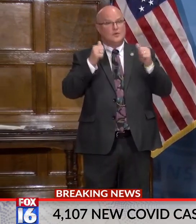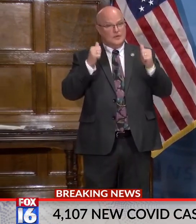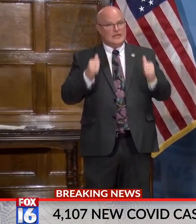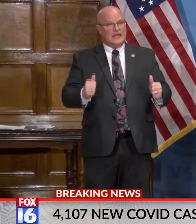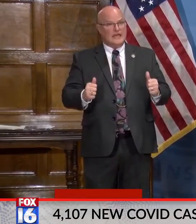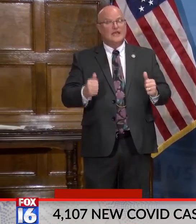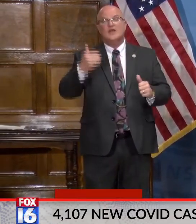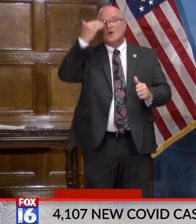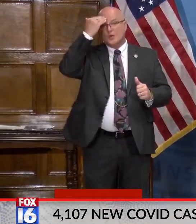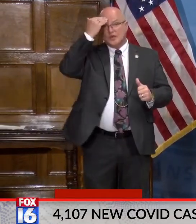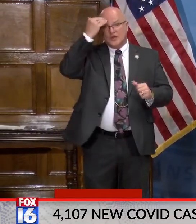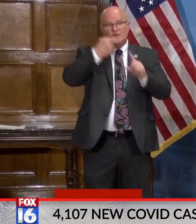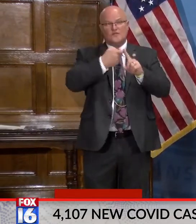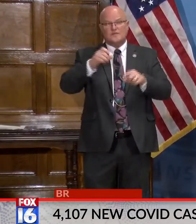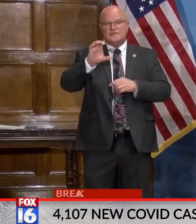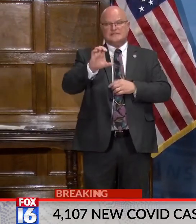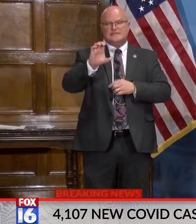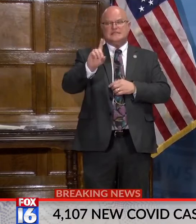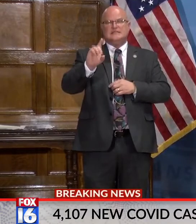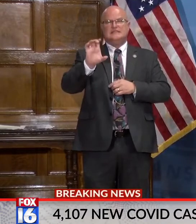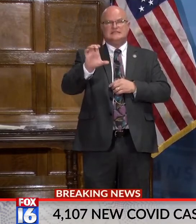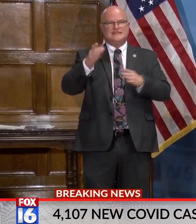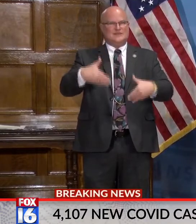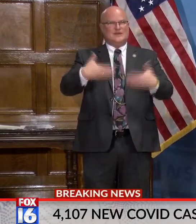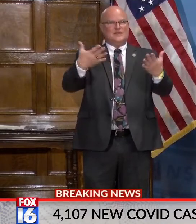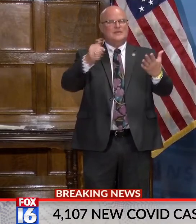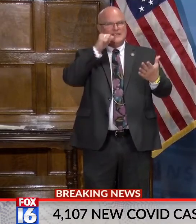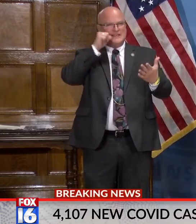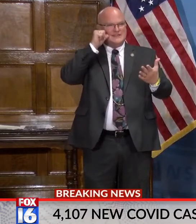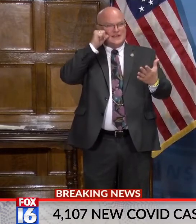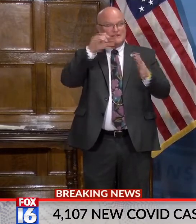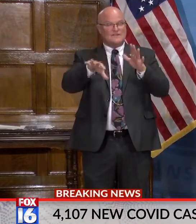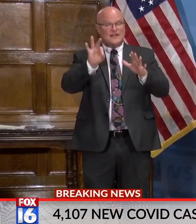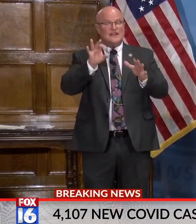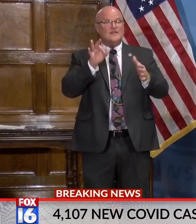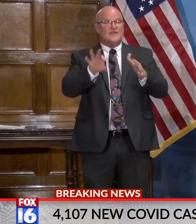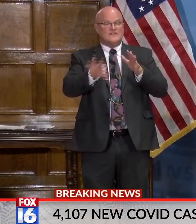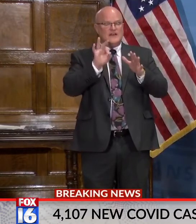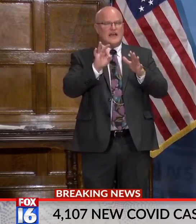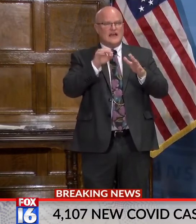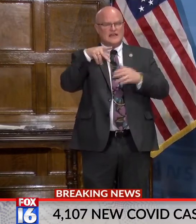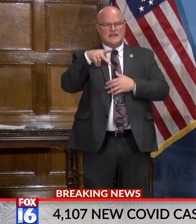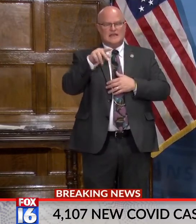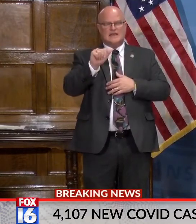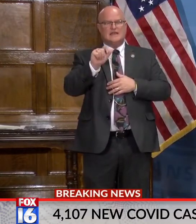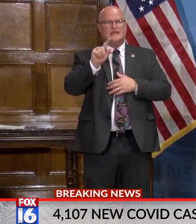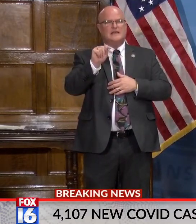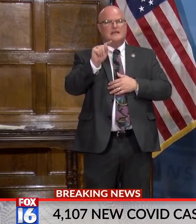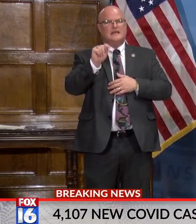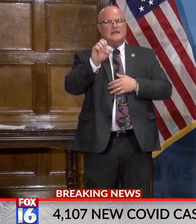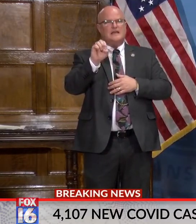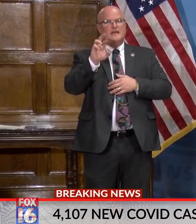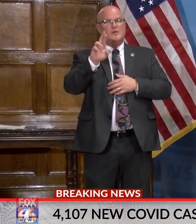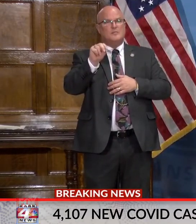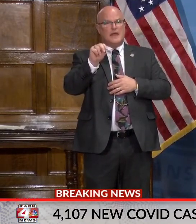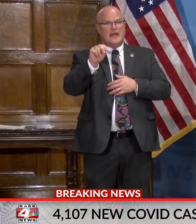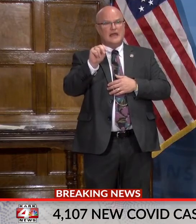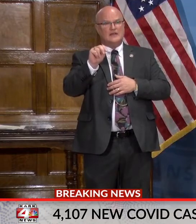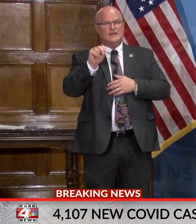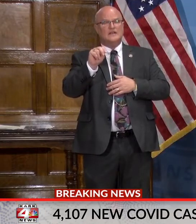know from the CDC already. There was a recommendation yesterday that if we find a certain pattern, that those specimens need to be referred